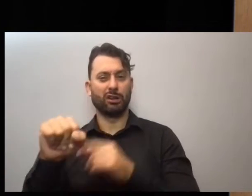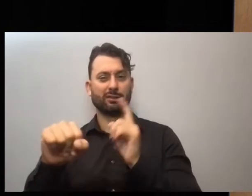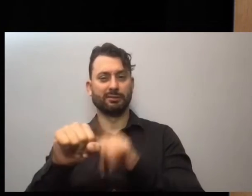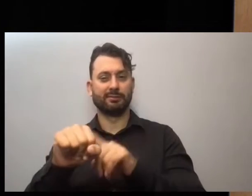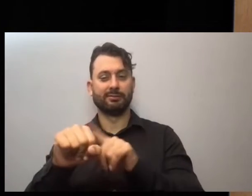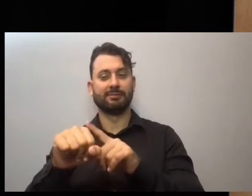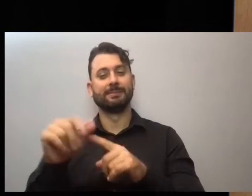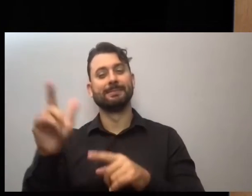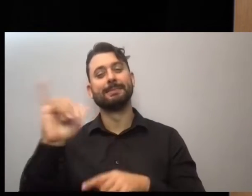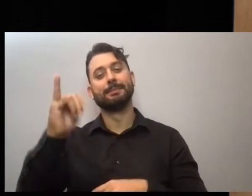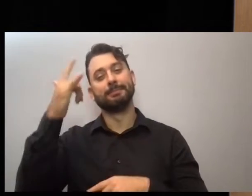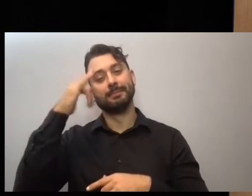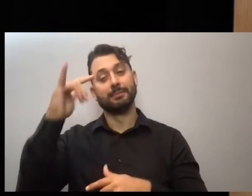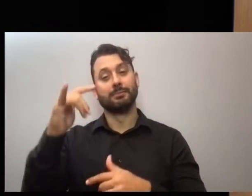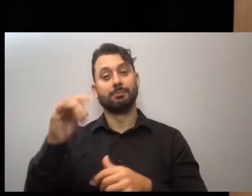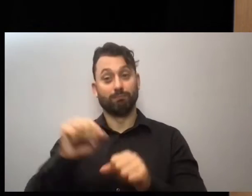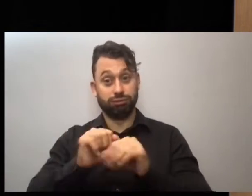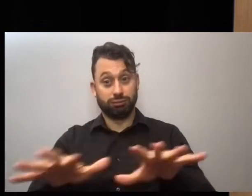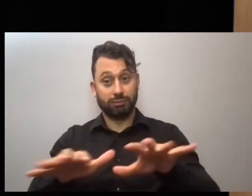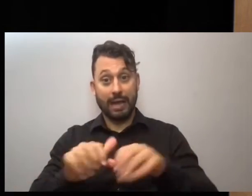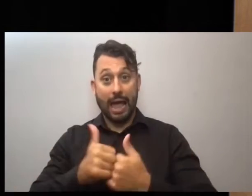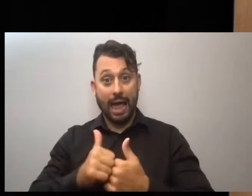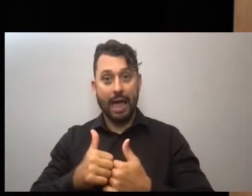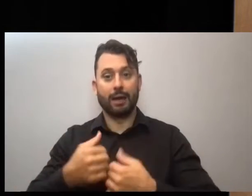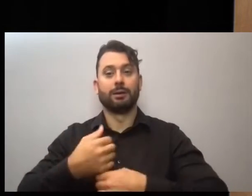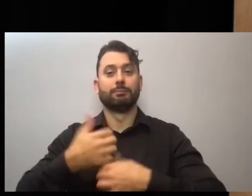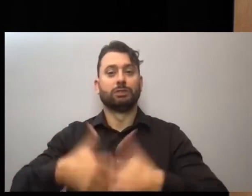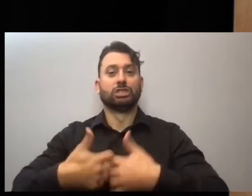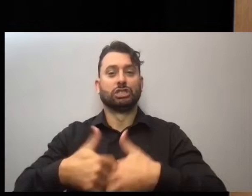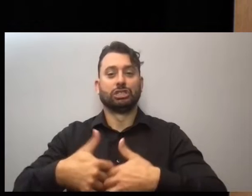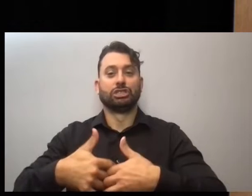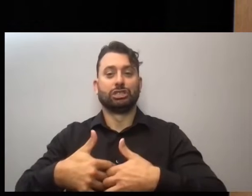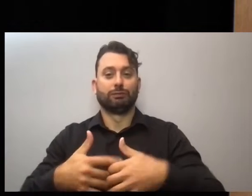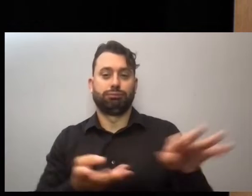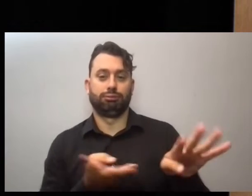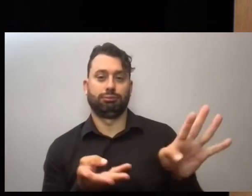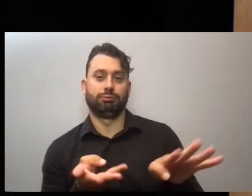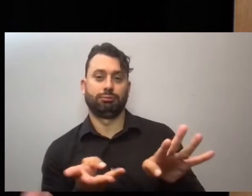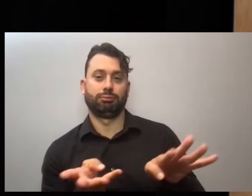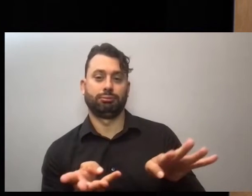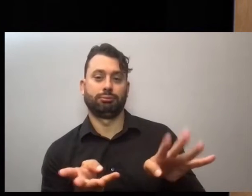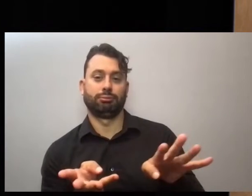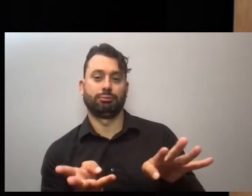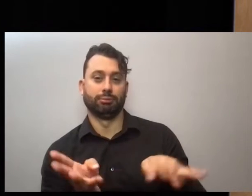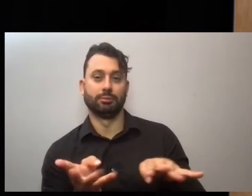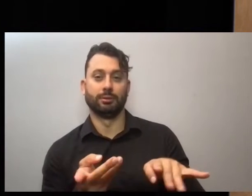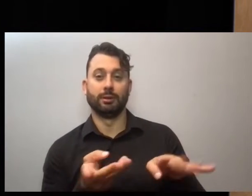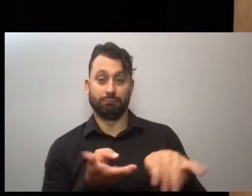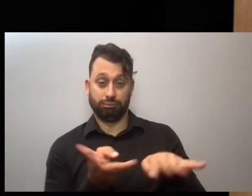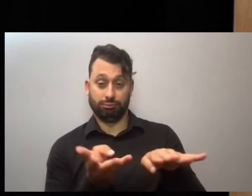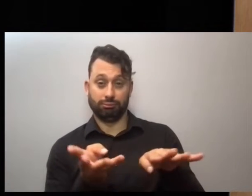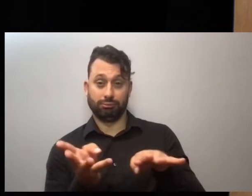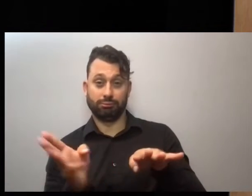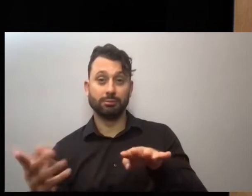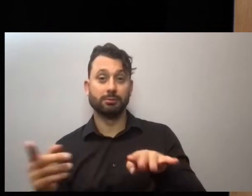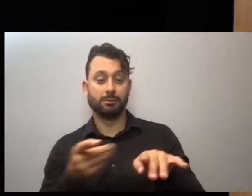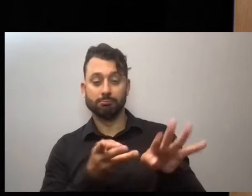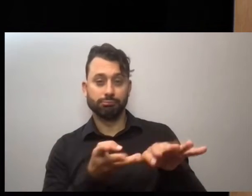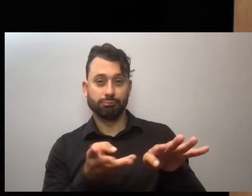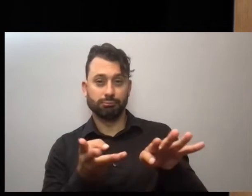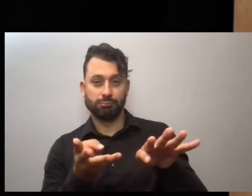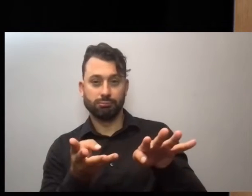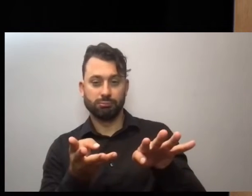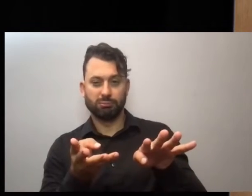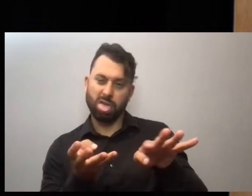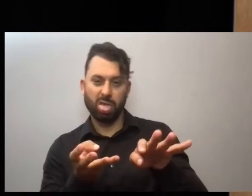more of themselves. And they don't have really good ways of spot checking themselves. So sometimes they